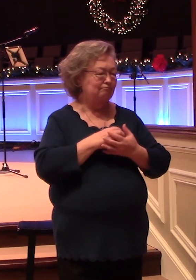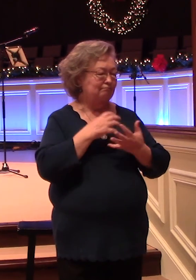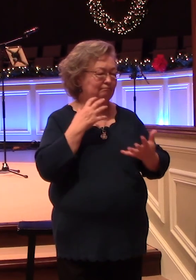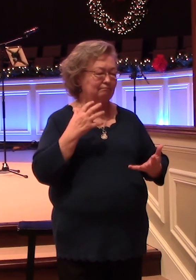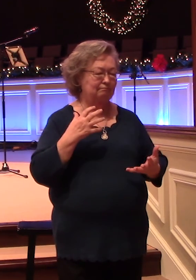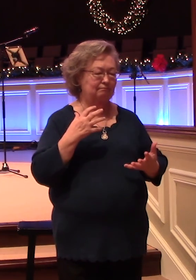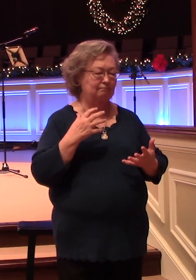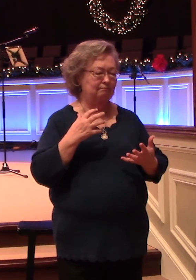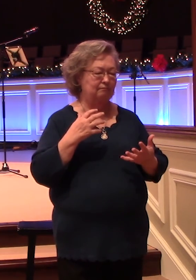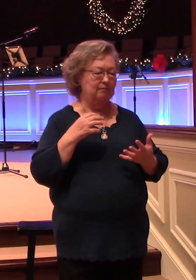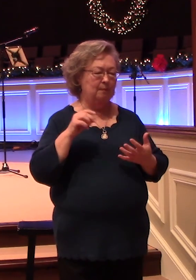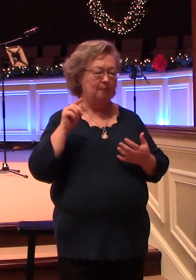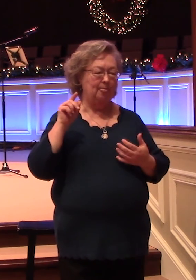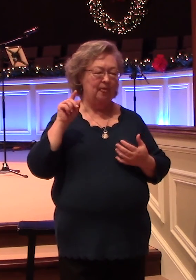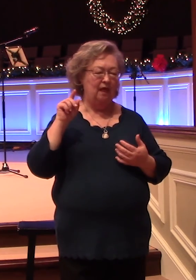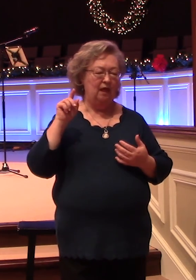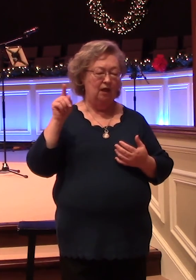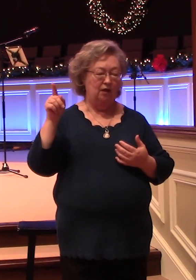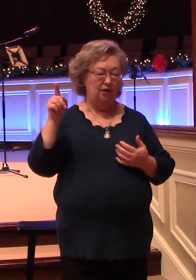and you've made it crystal clear